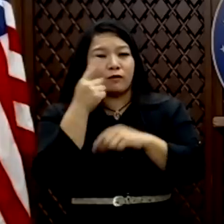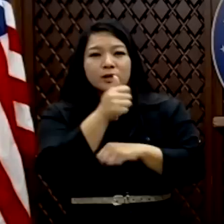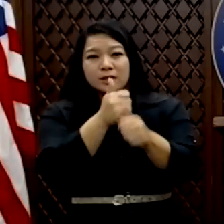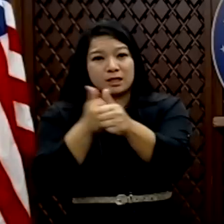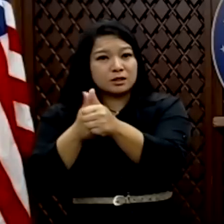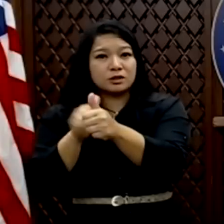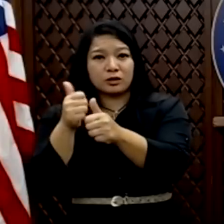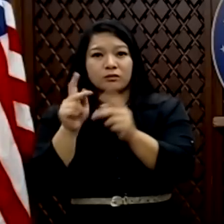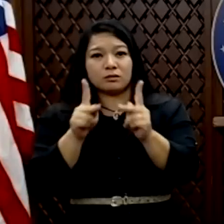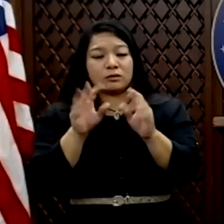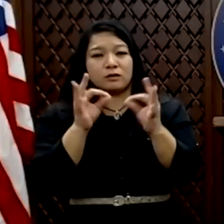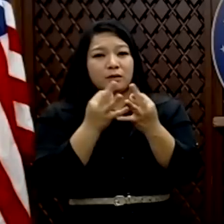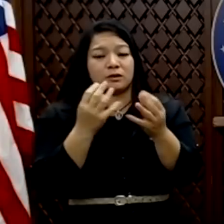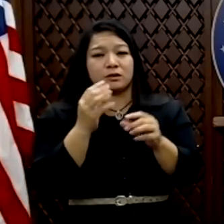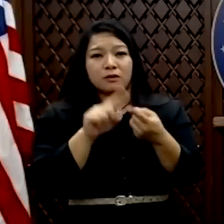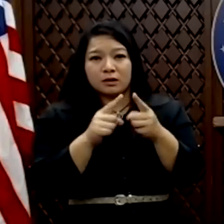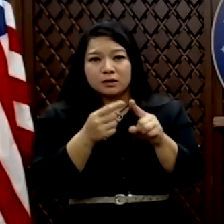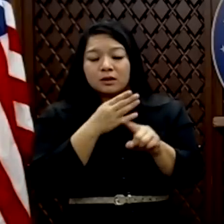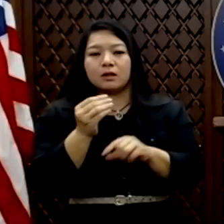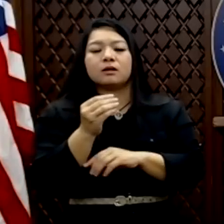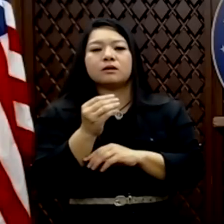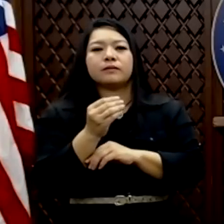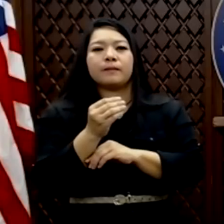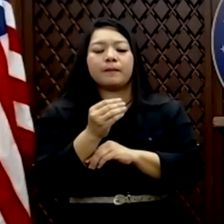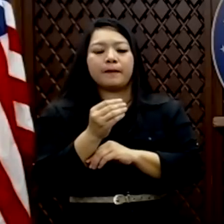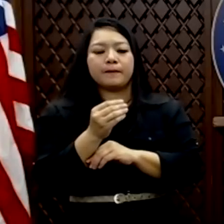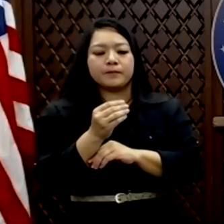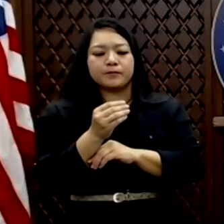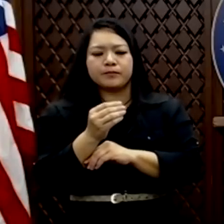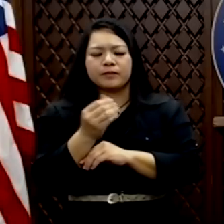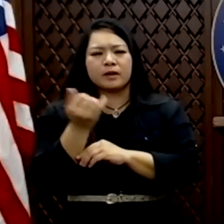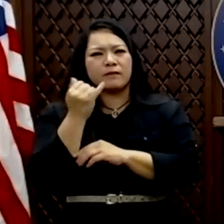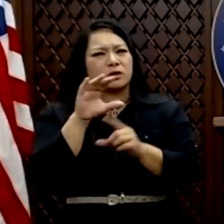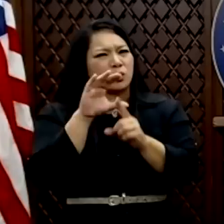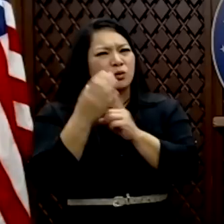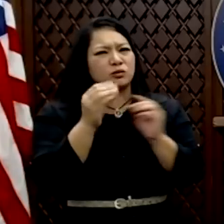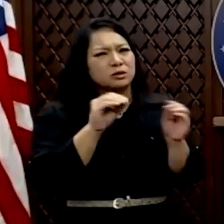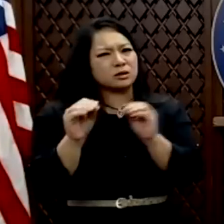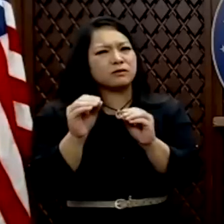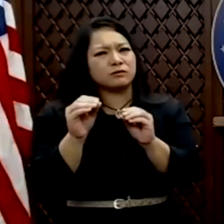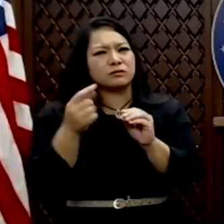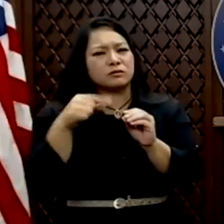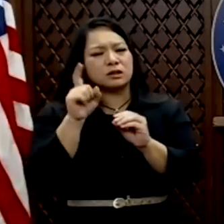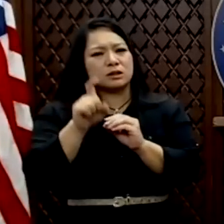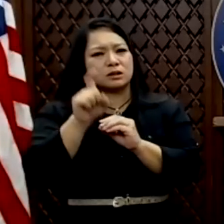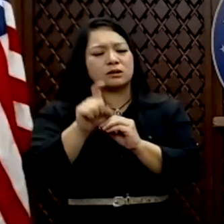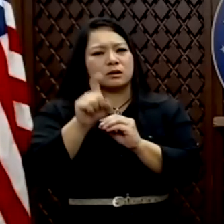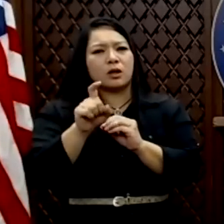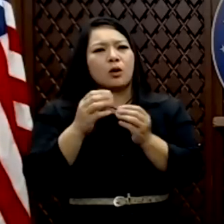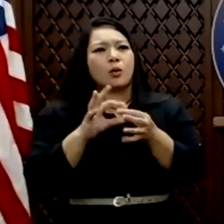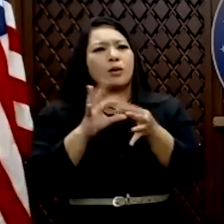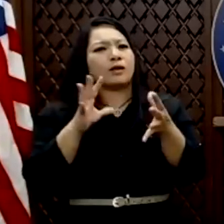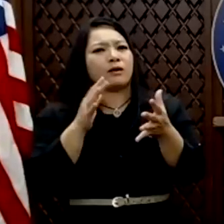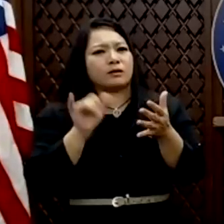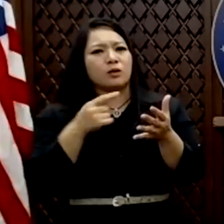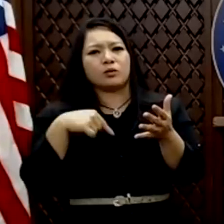other. The key part here is that if this is a cultural shift that we need, and without that,